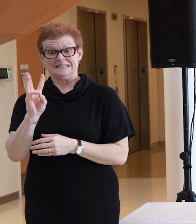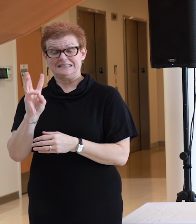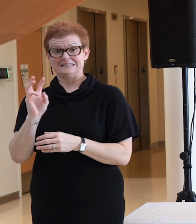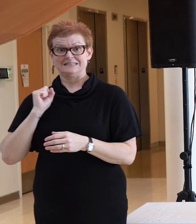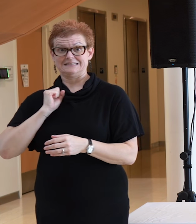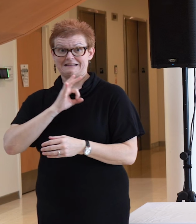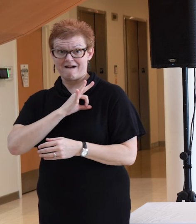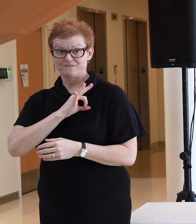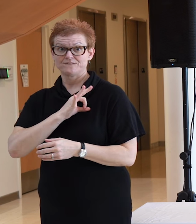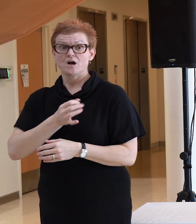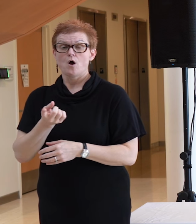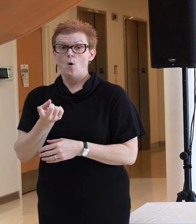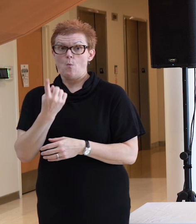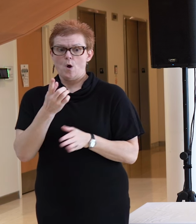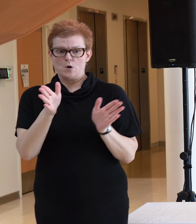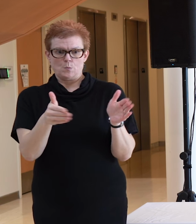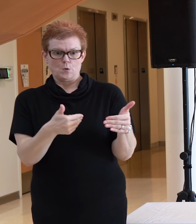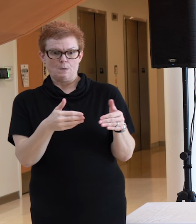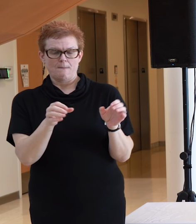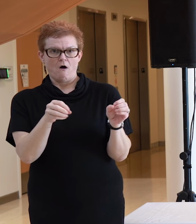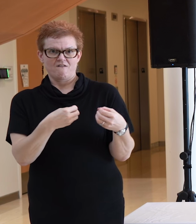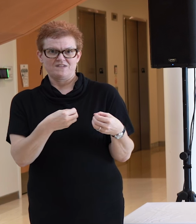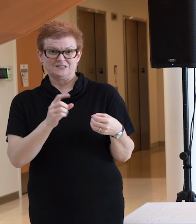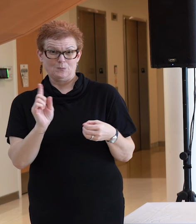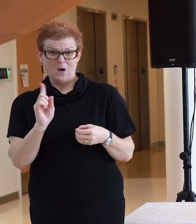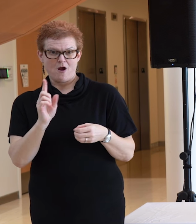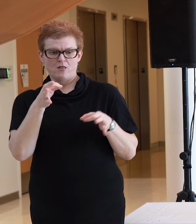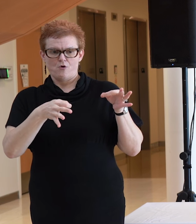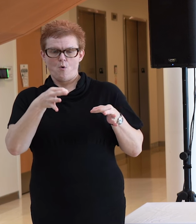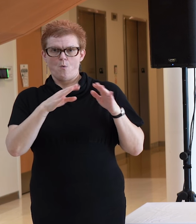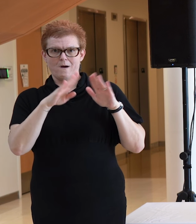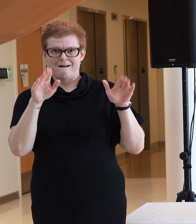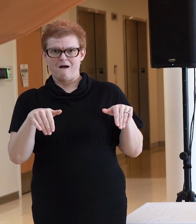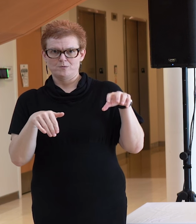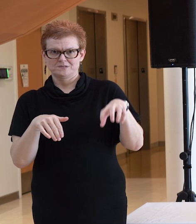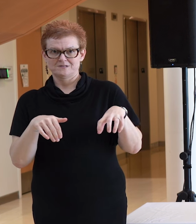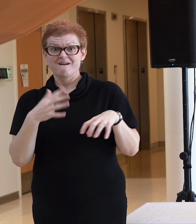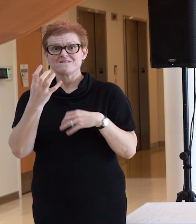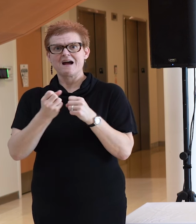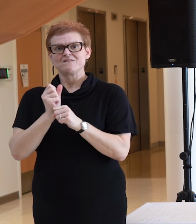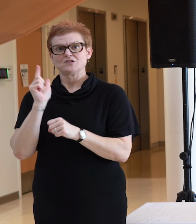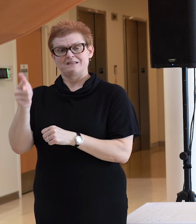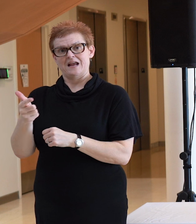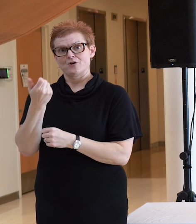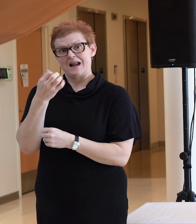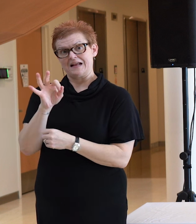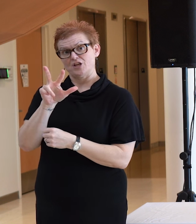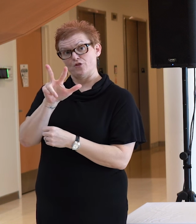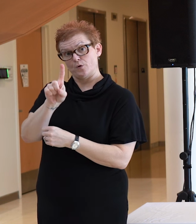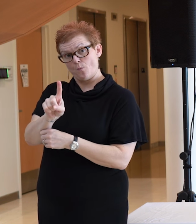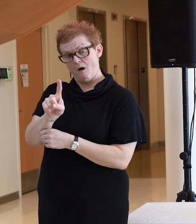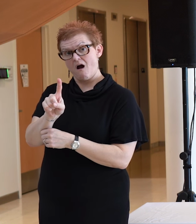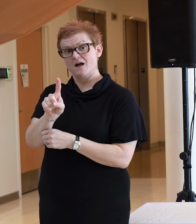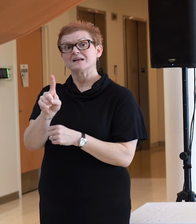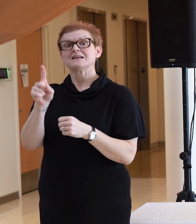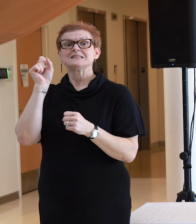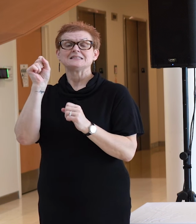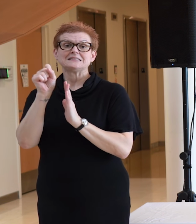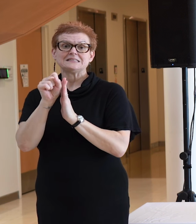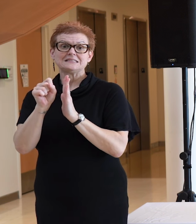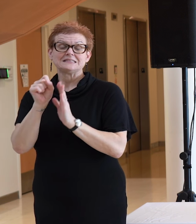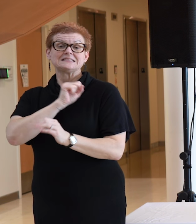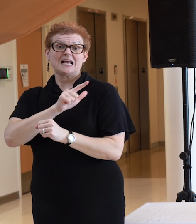in one-room office at the courthouse. 5 years later, in 1931, St. Louis County Government Hospital was opened,